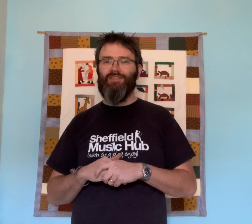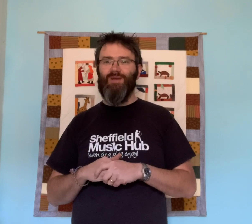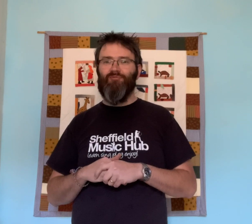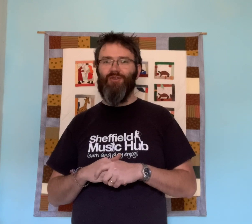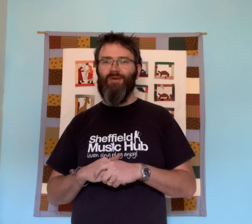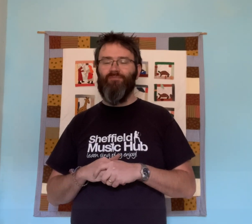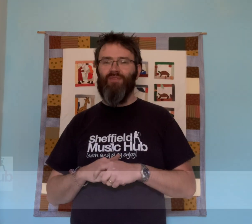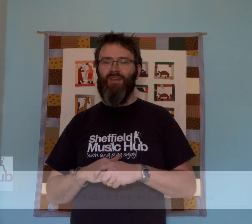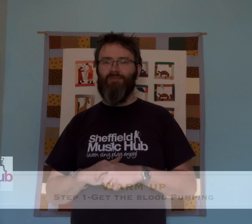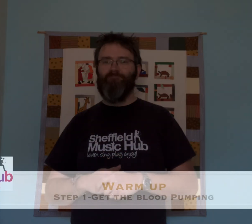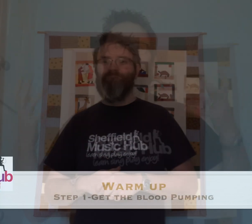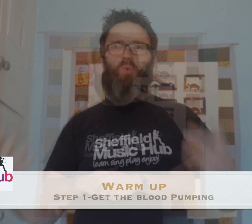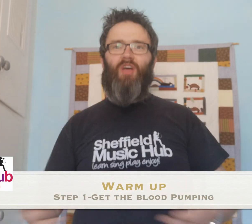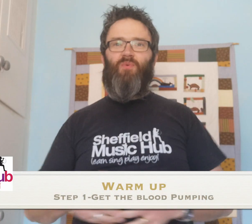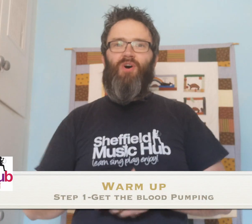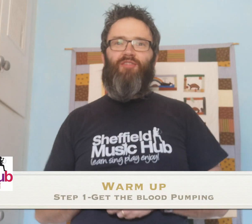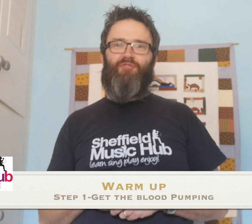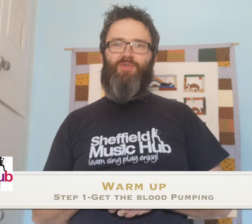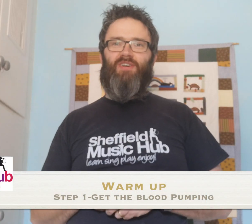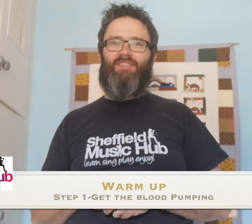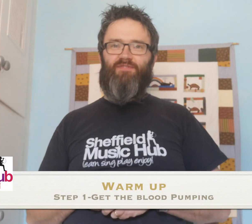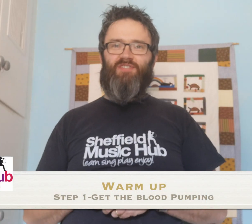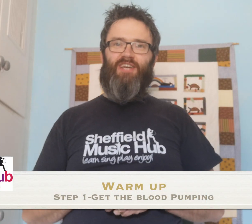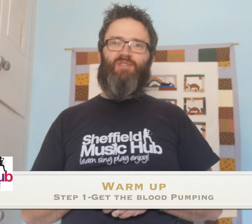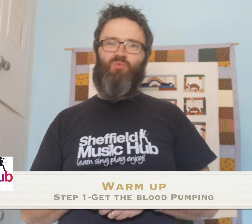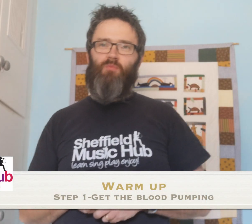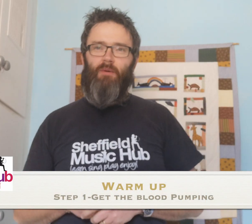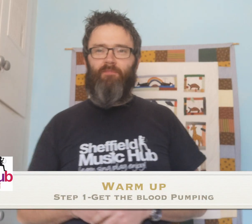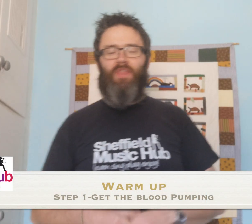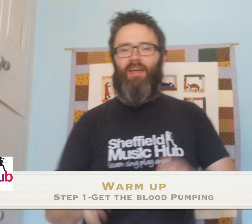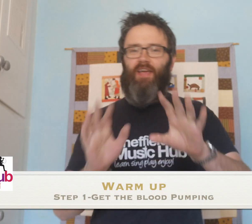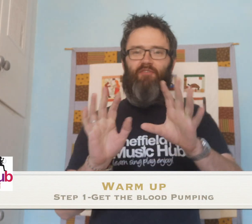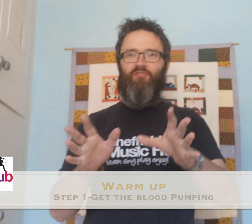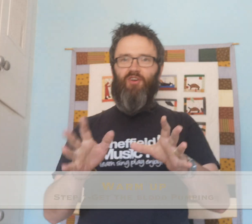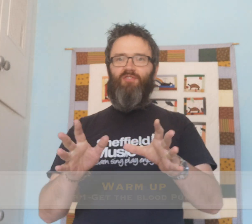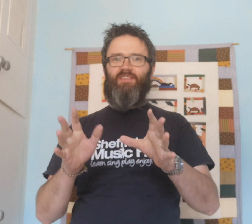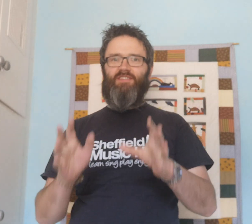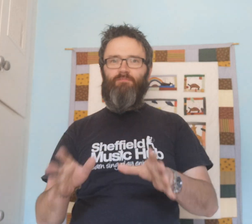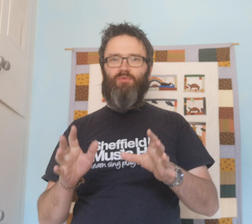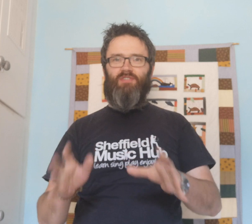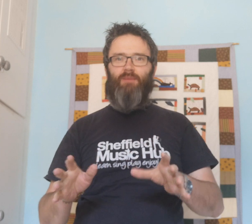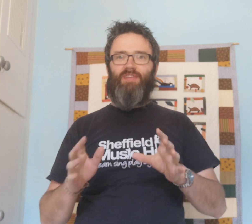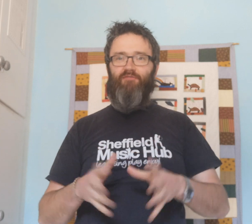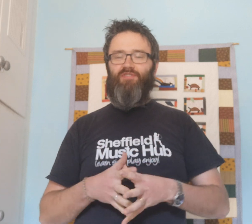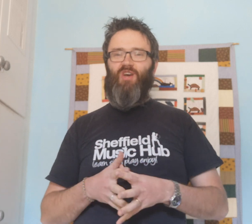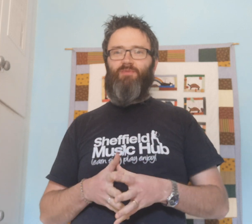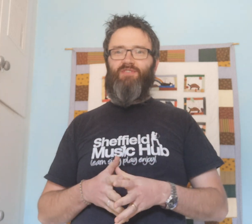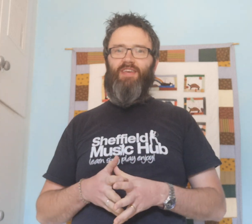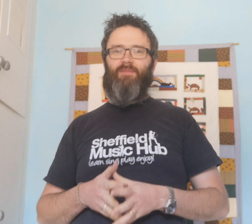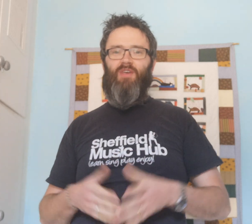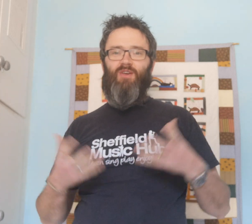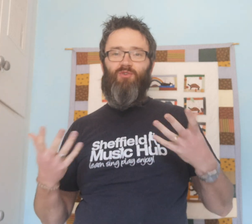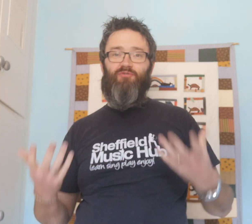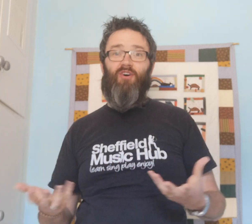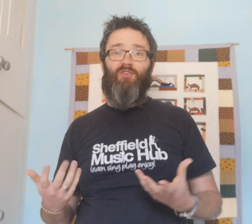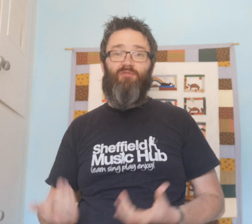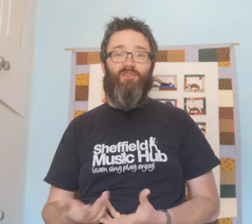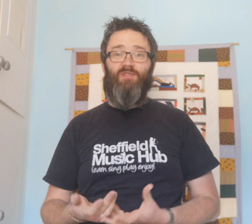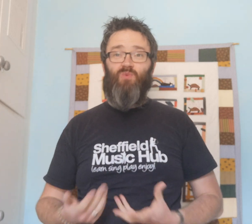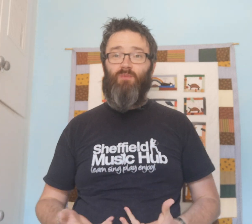up for you. We're going to work through a 7-stage warm-up. If you follow these simple steps every time you sing, you'll find that your voice is warmed up